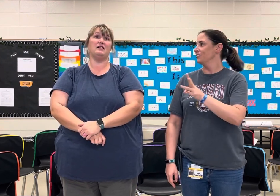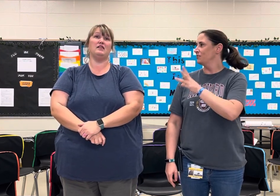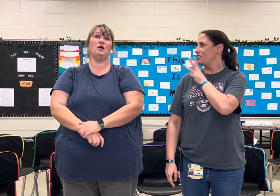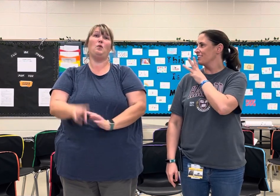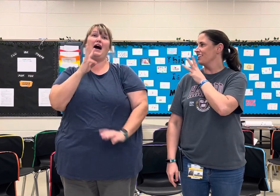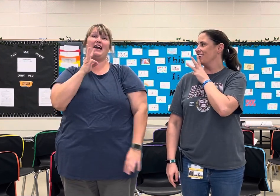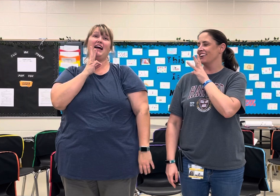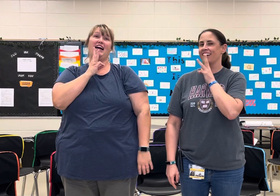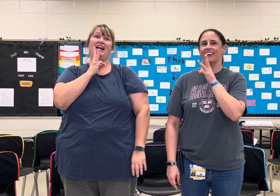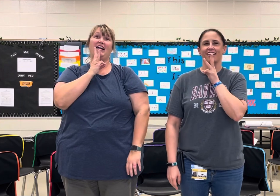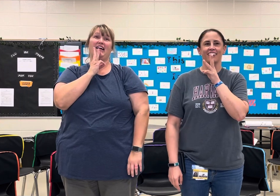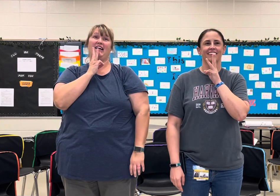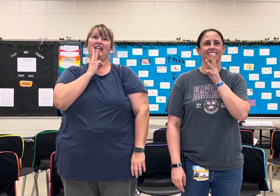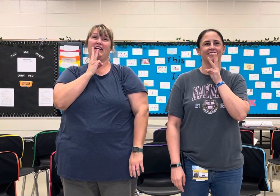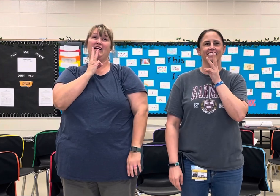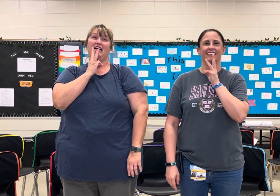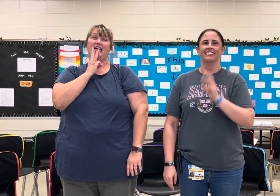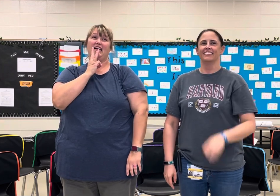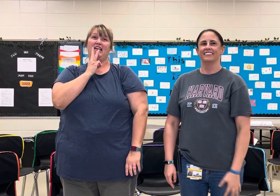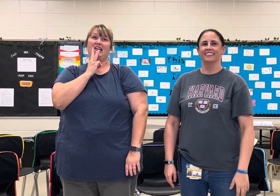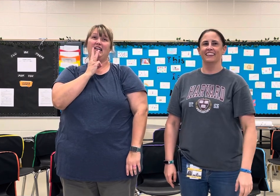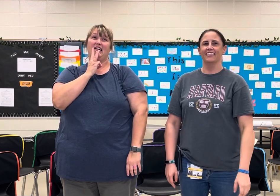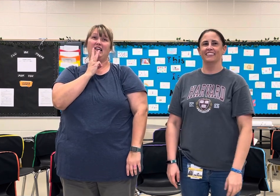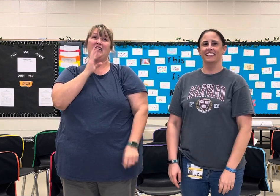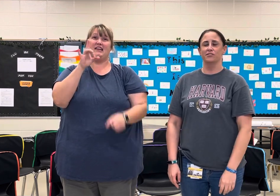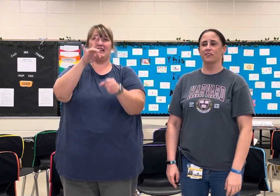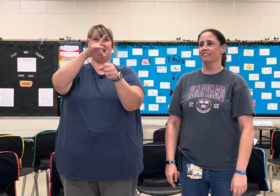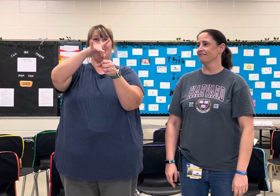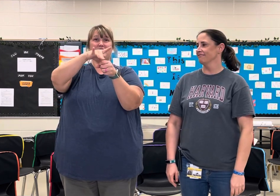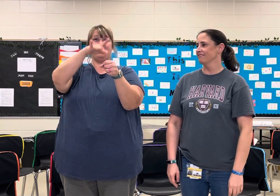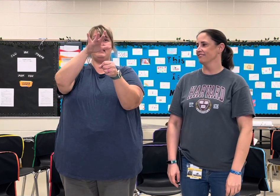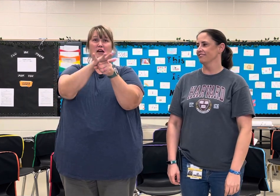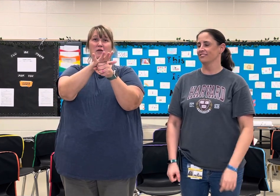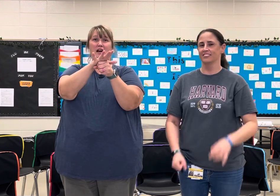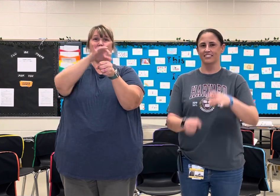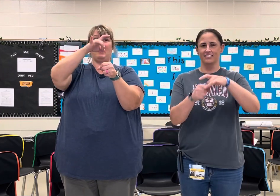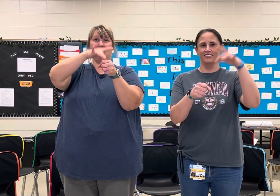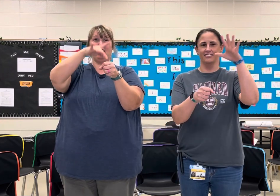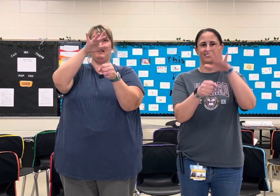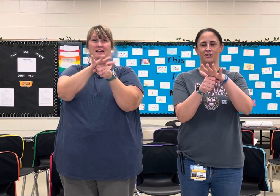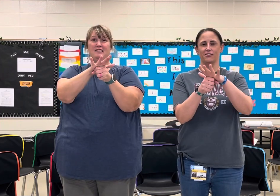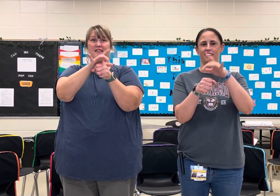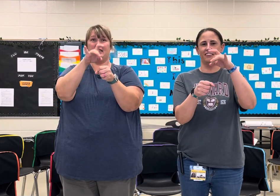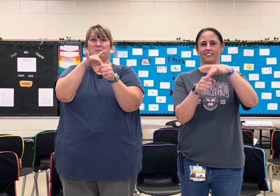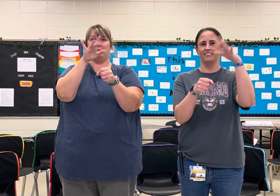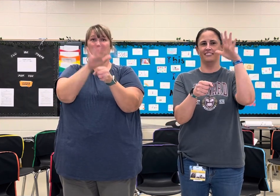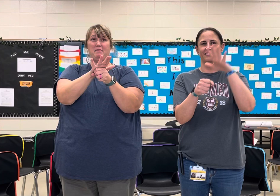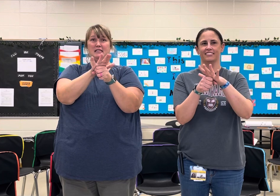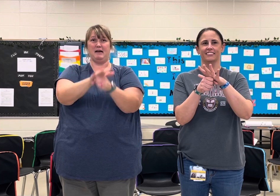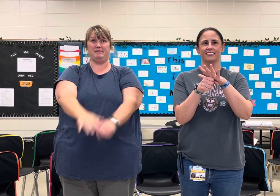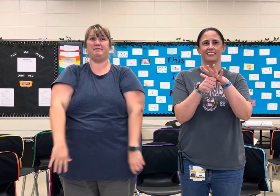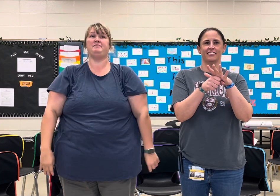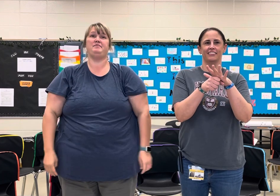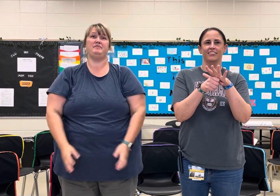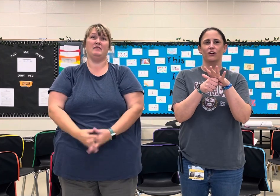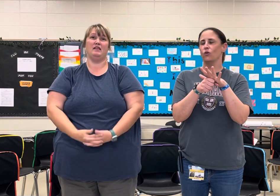water. Water. Then the next one, Soda. soda. Pop top.